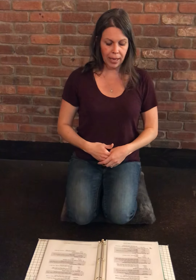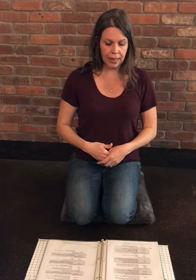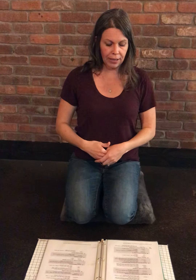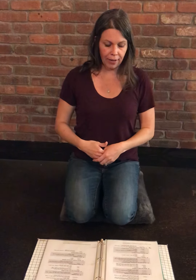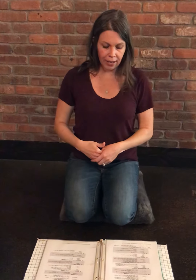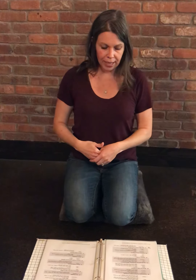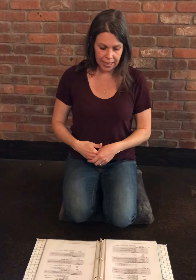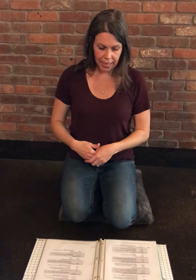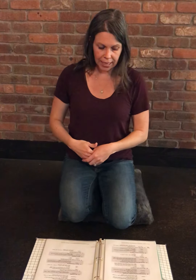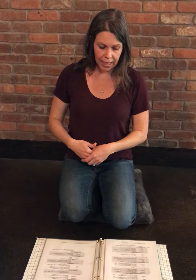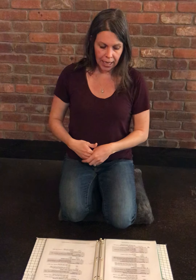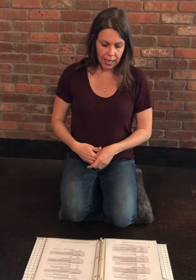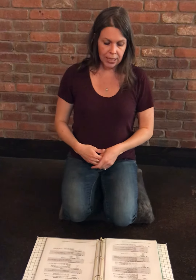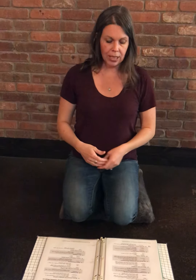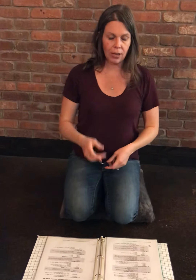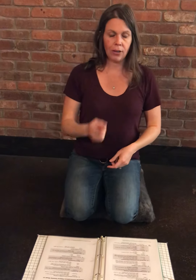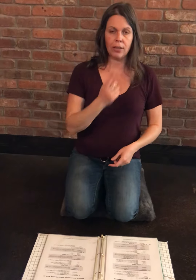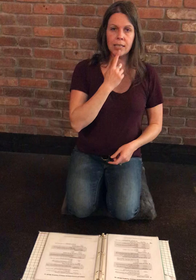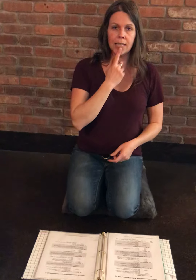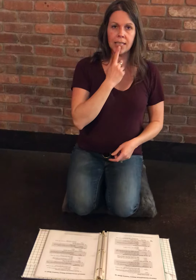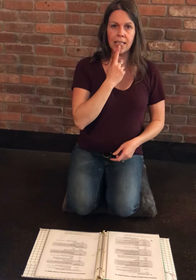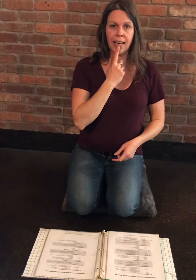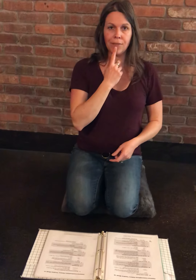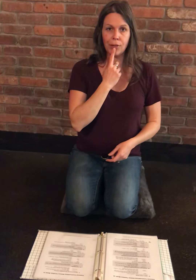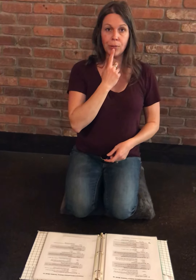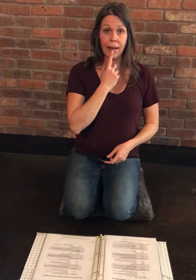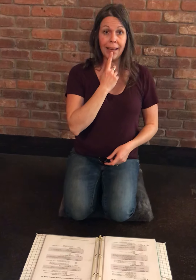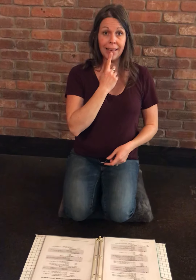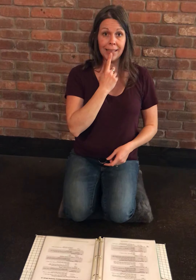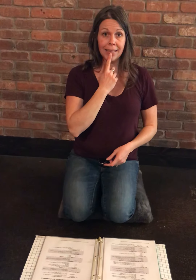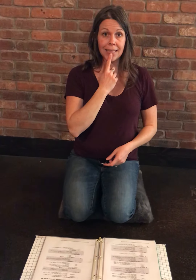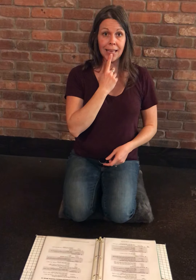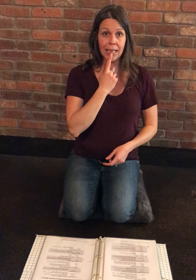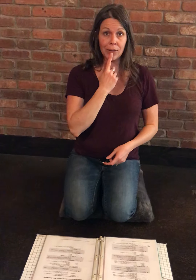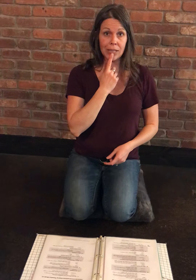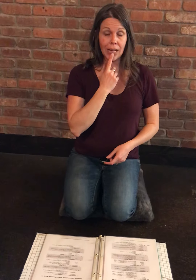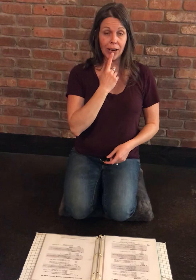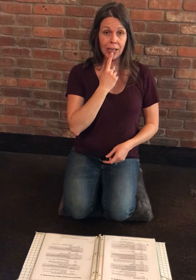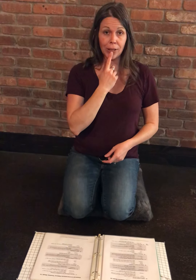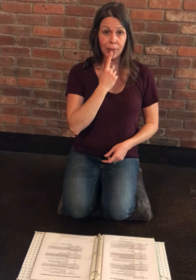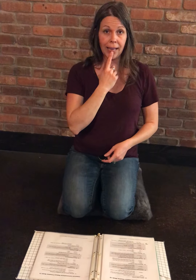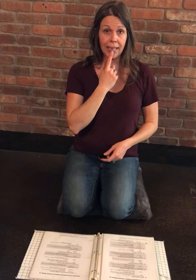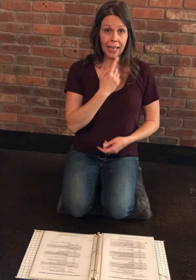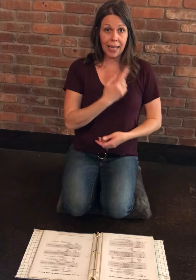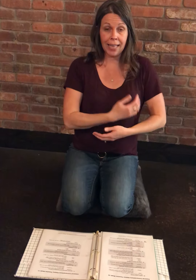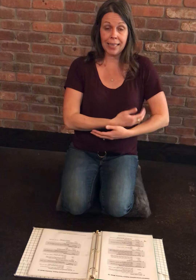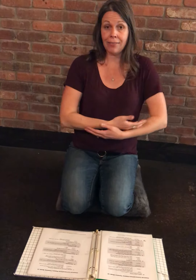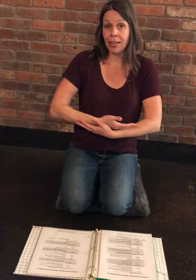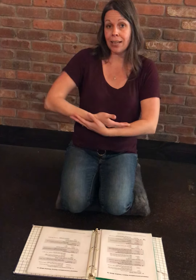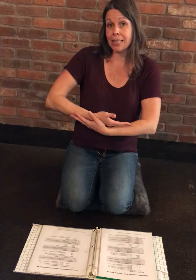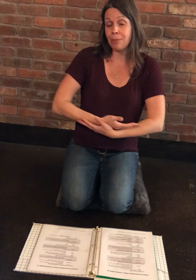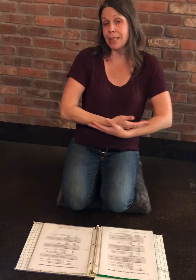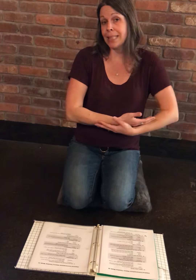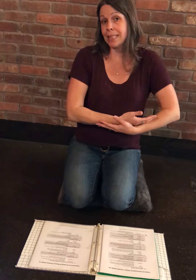Red, Leif Erikson. So this is the sign for red in sign language. Eric the Red, and Leif Erikson was his